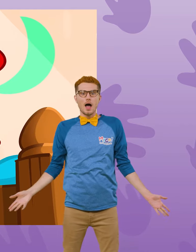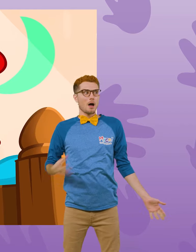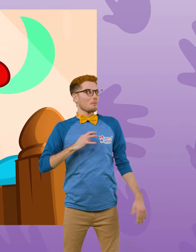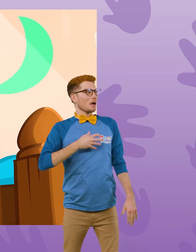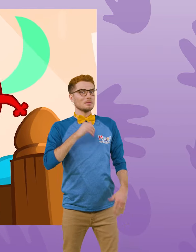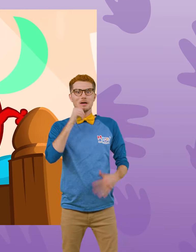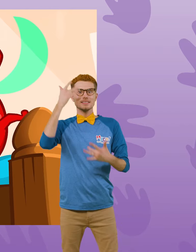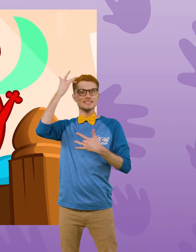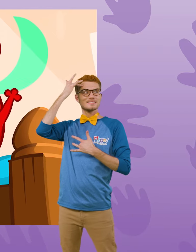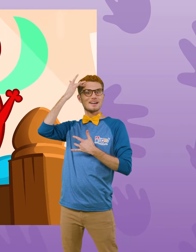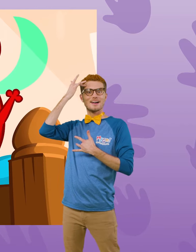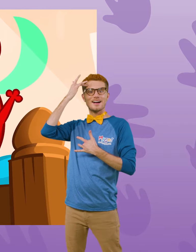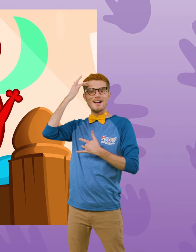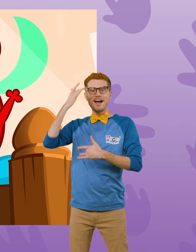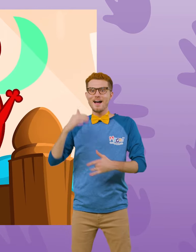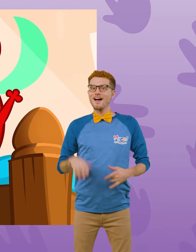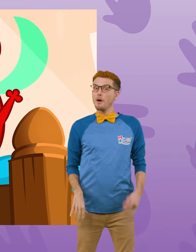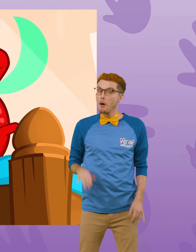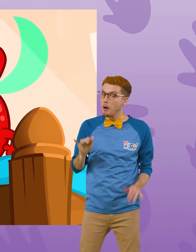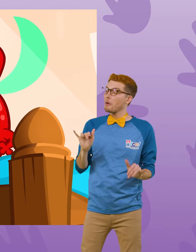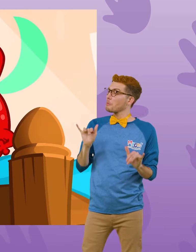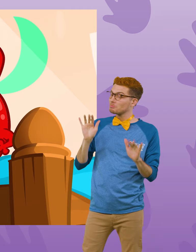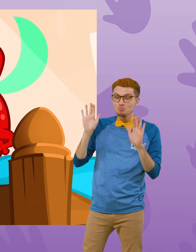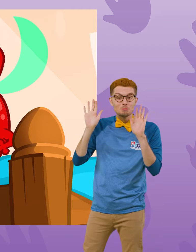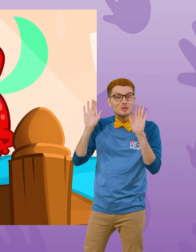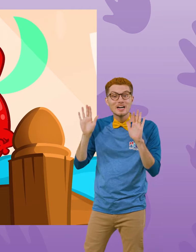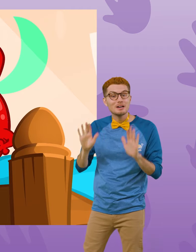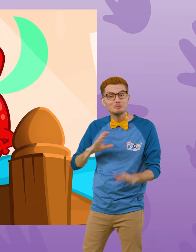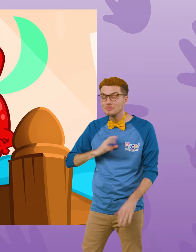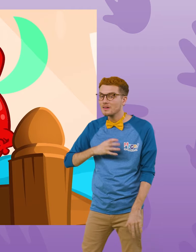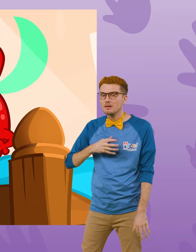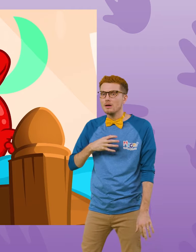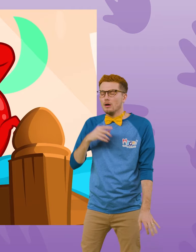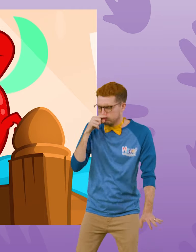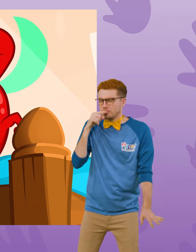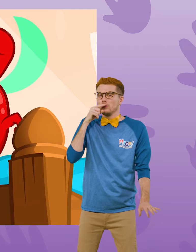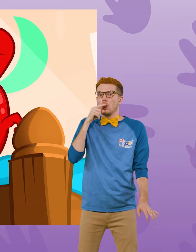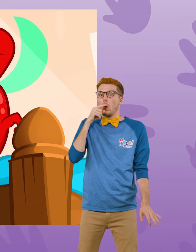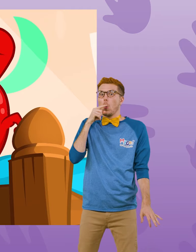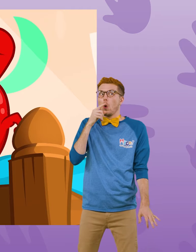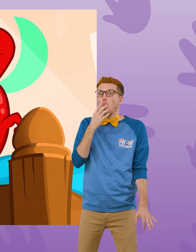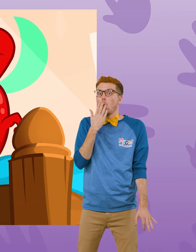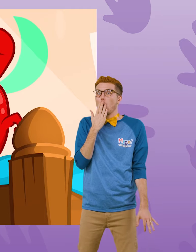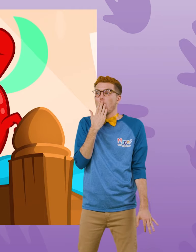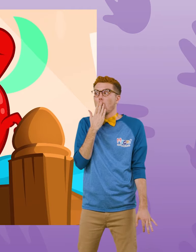Morphle, no, sick! That's great, Morphle. Achoo!